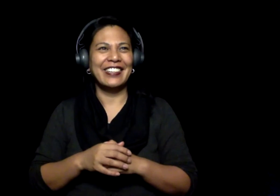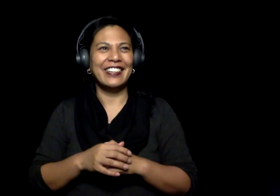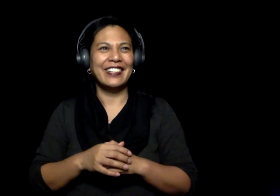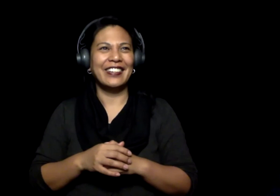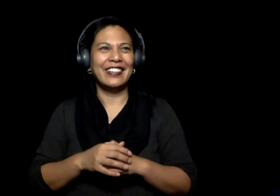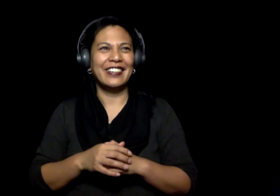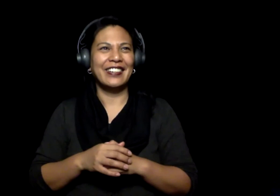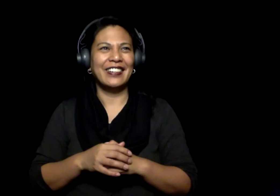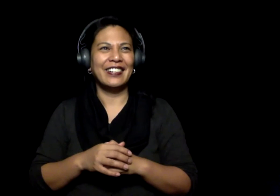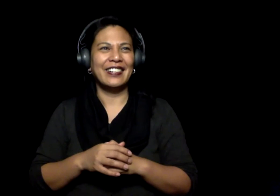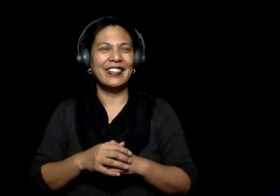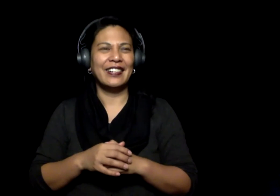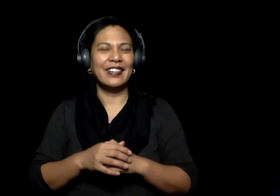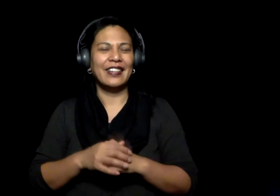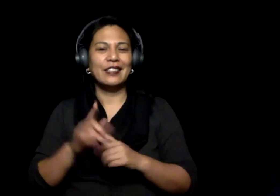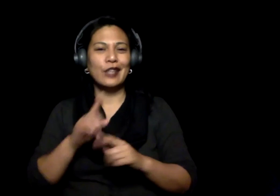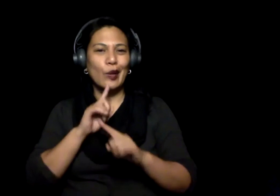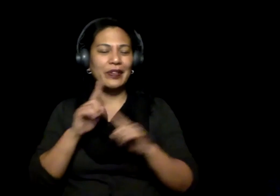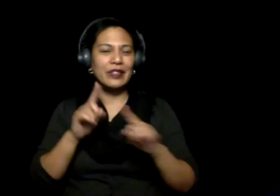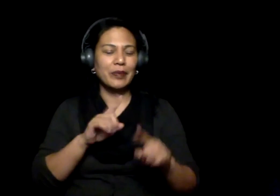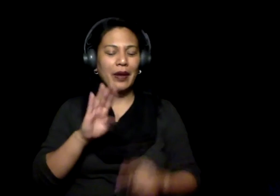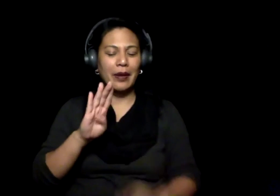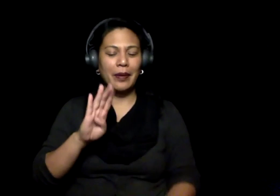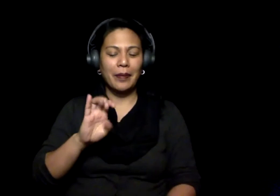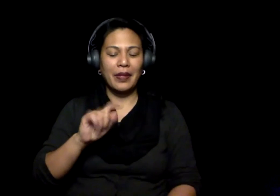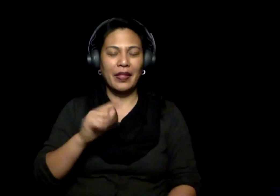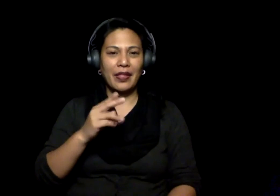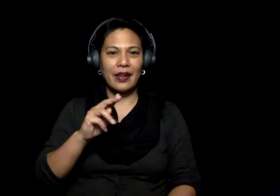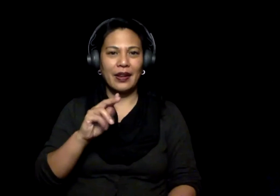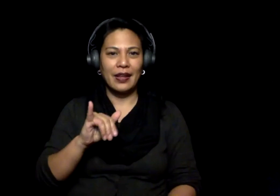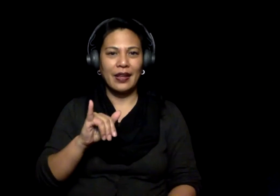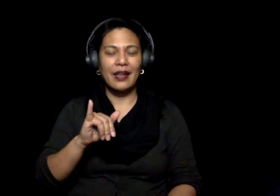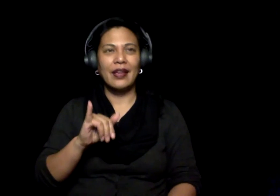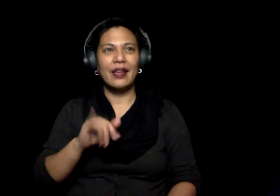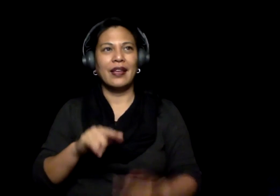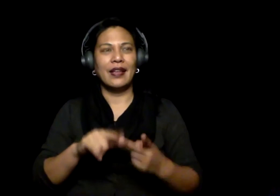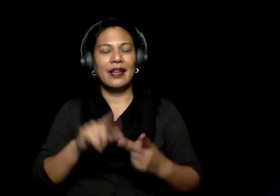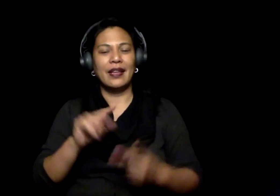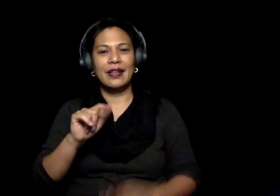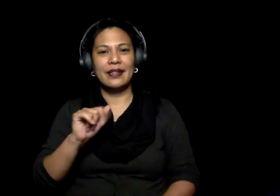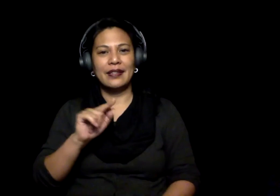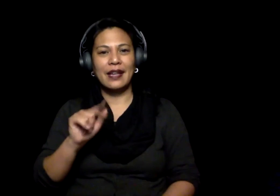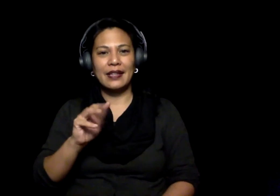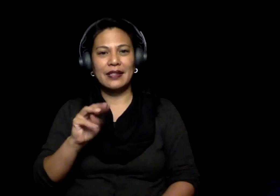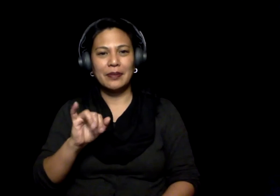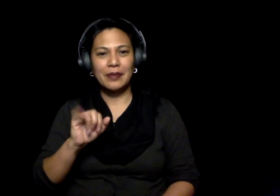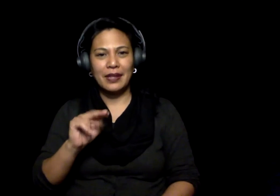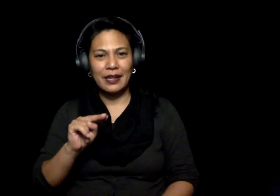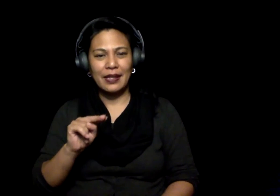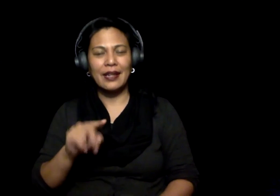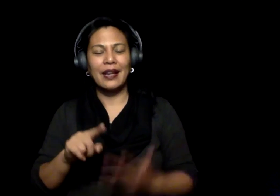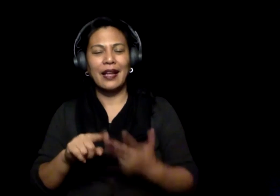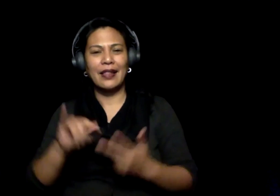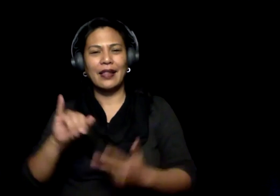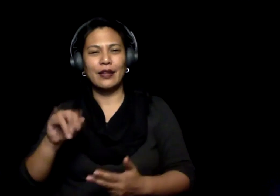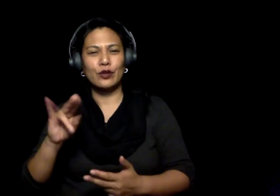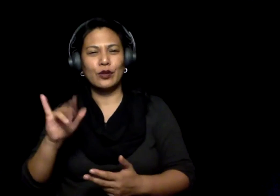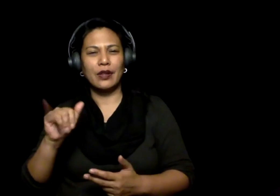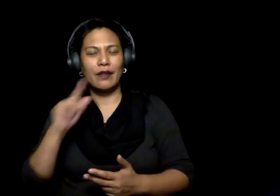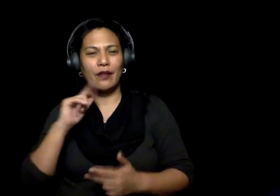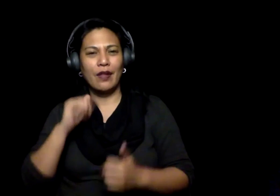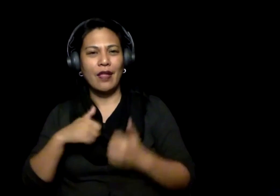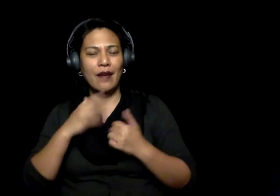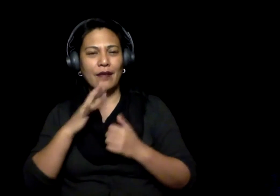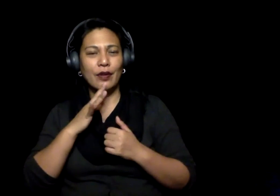to Bethany's question and Tasneem's question here, and then maybe Julia, we could ask to speak live. For a